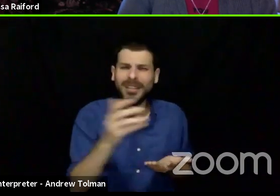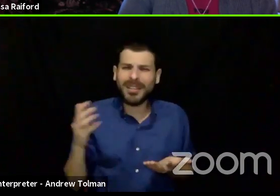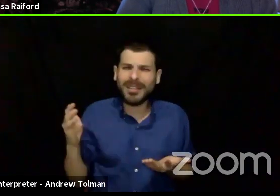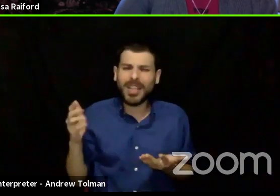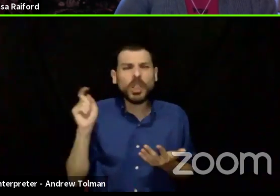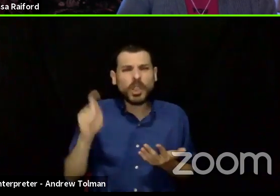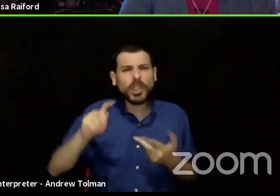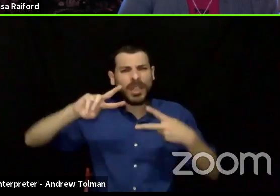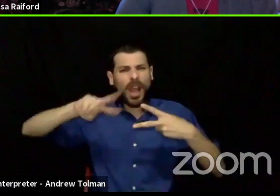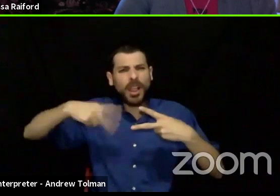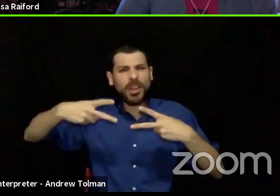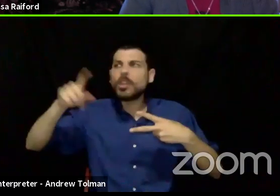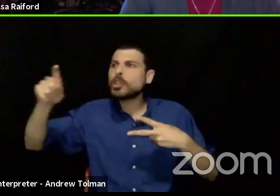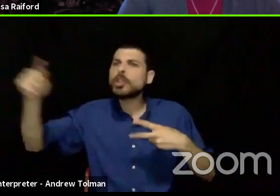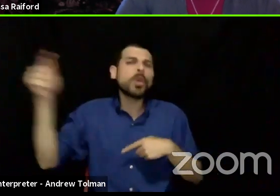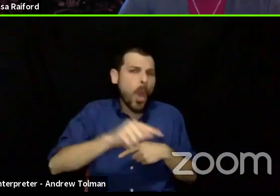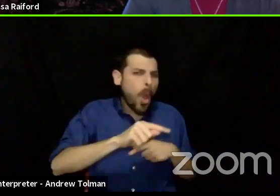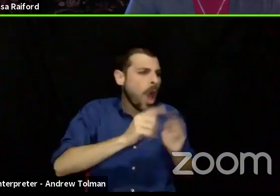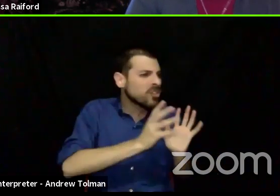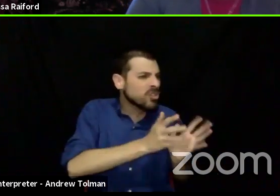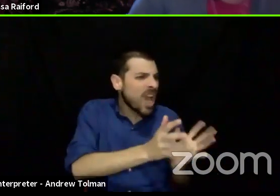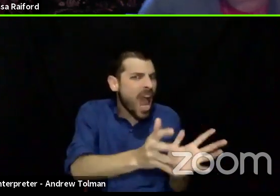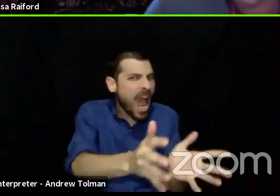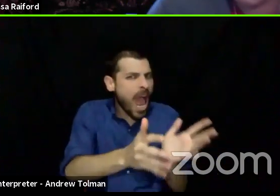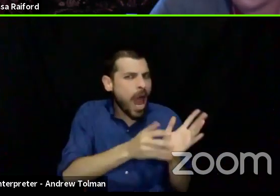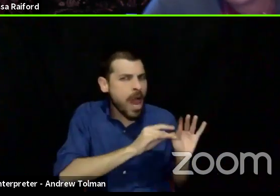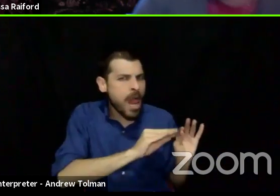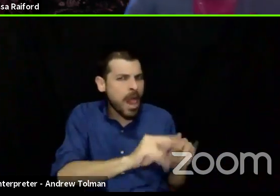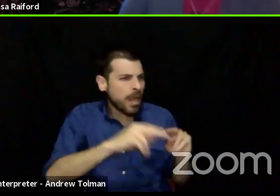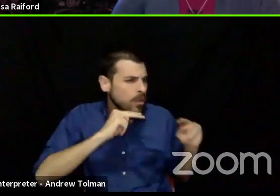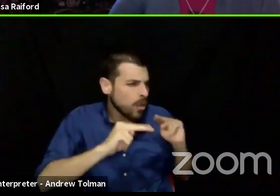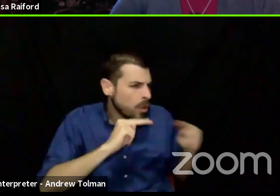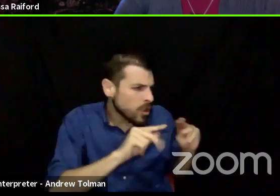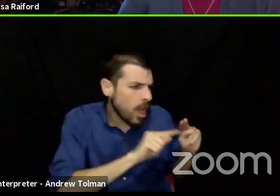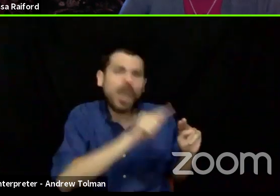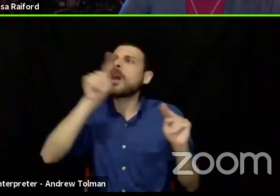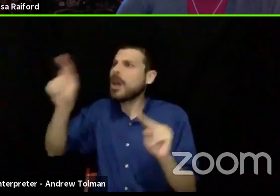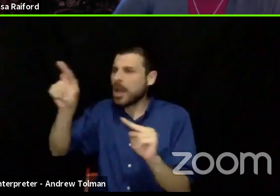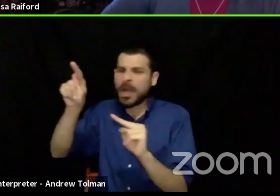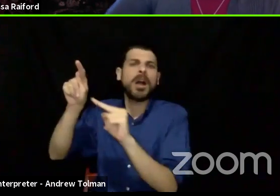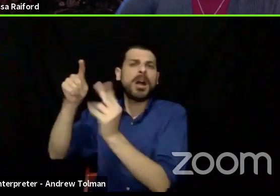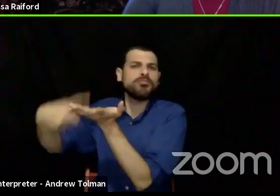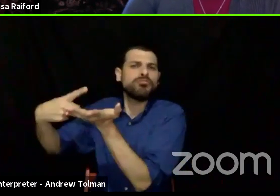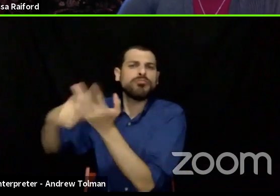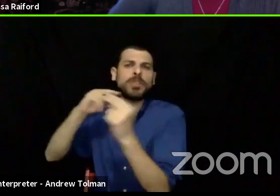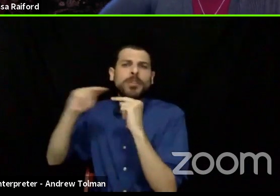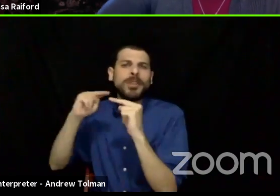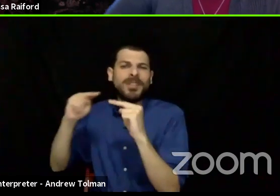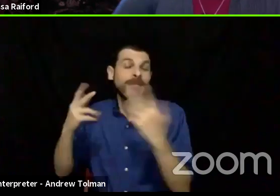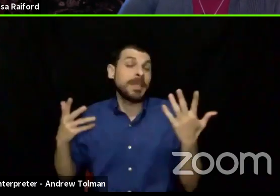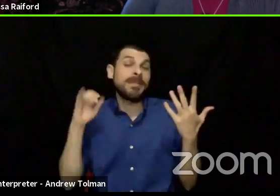and communicate to them. But it's bureaucracy, and that's why we have to hold it accountable and be transparent.